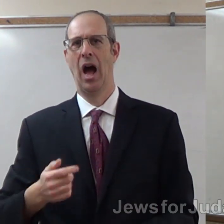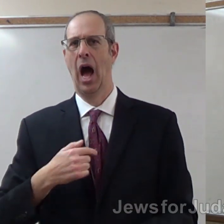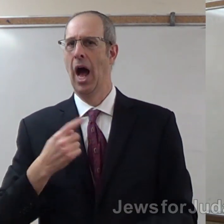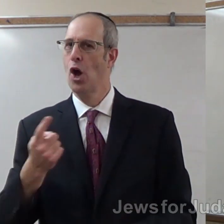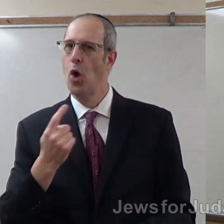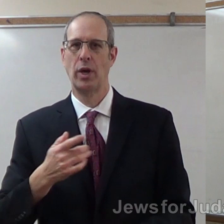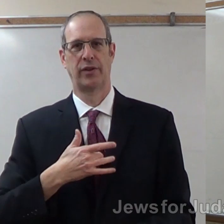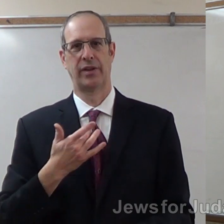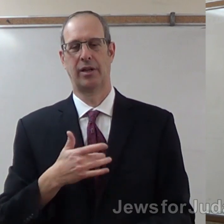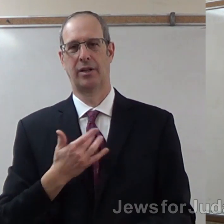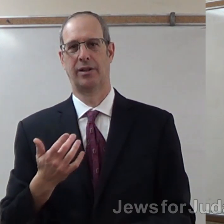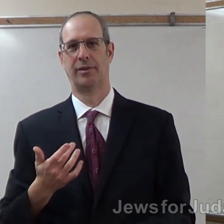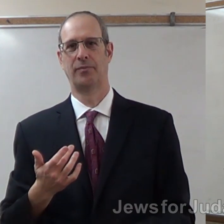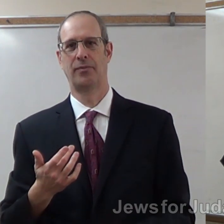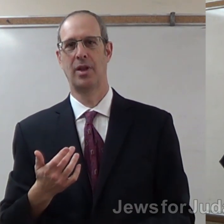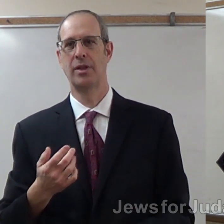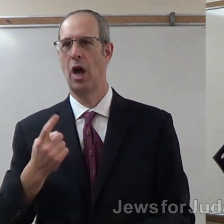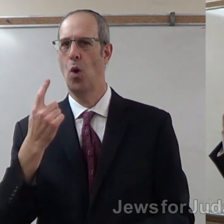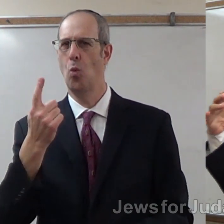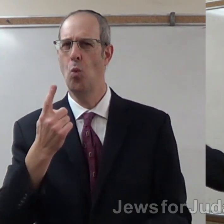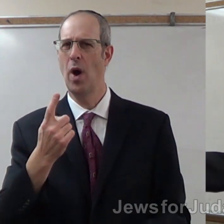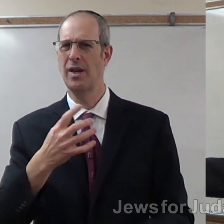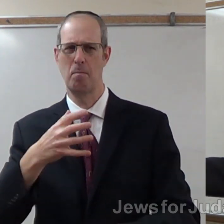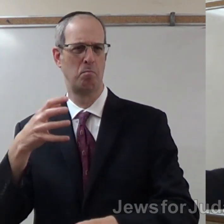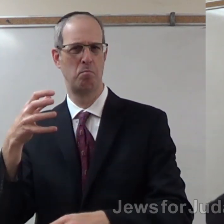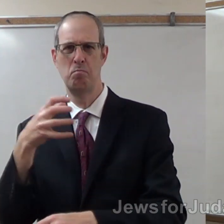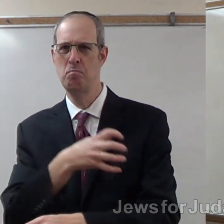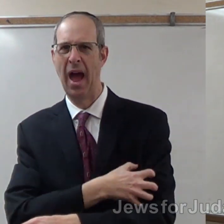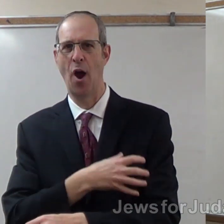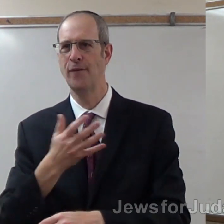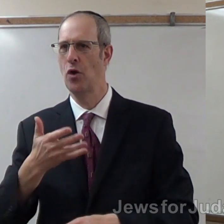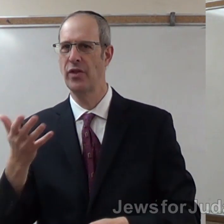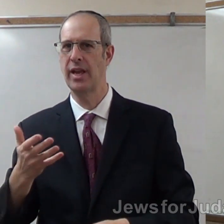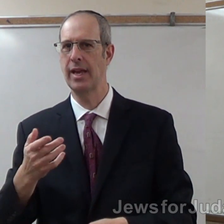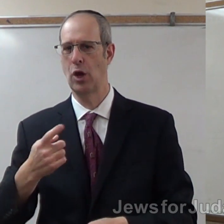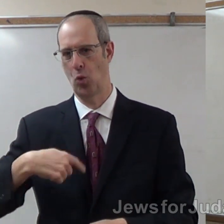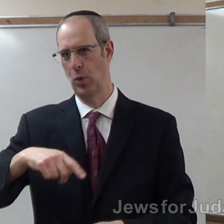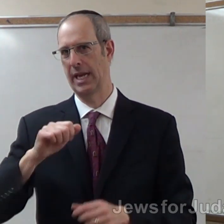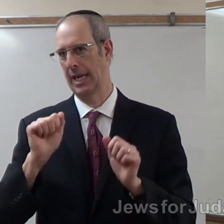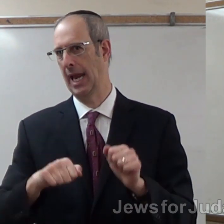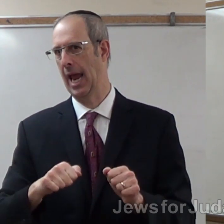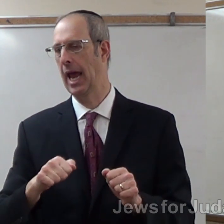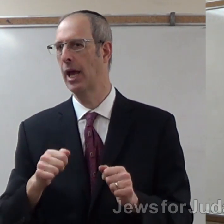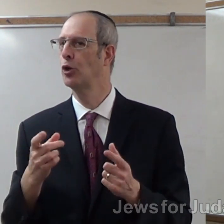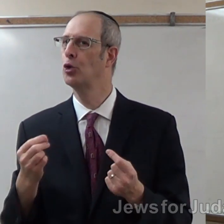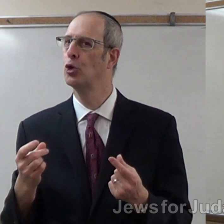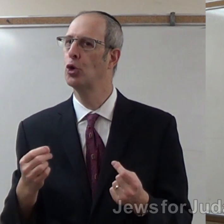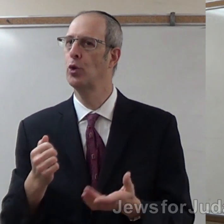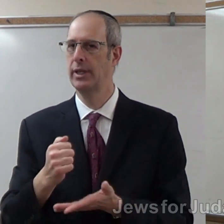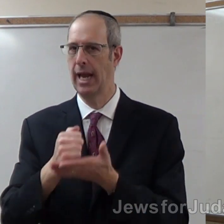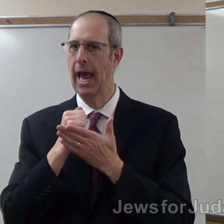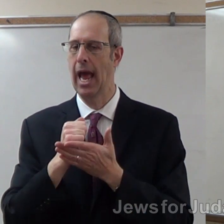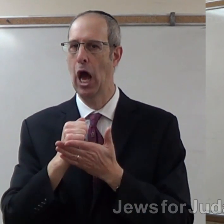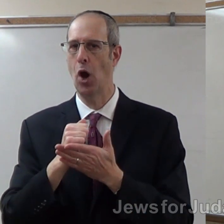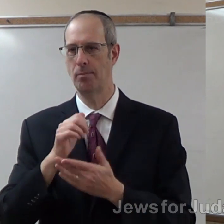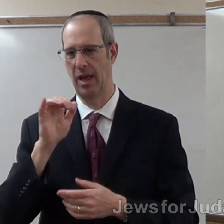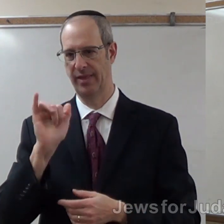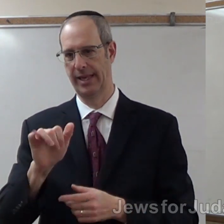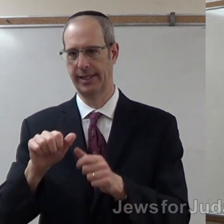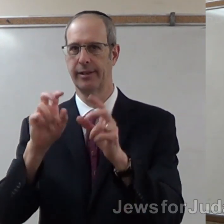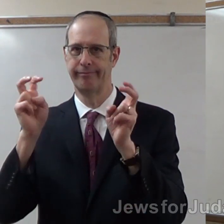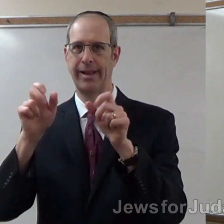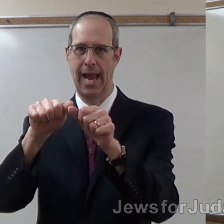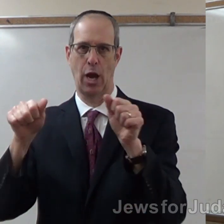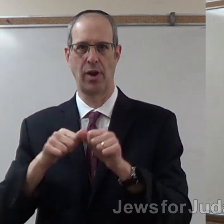always feel that one of the most powerful things that we can do to help in this area